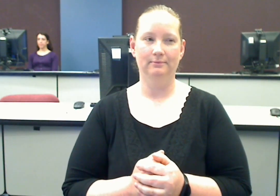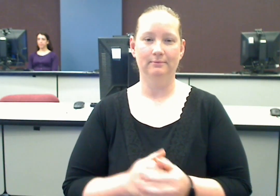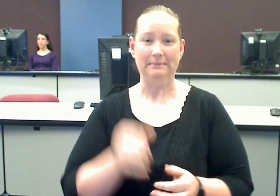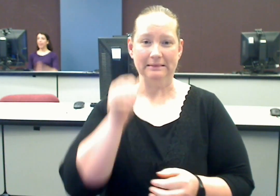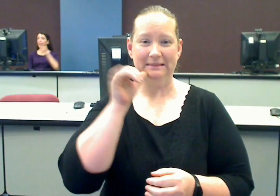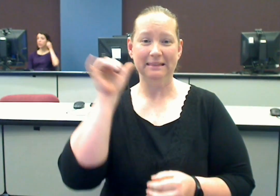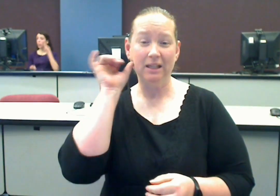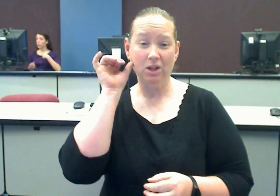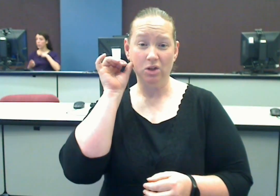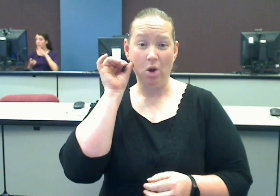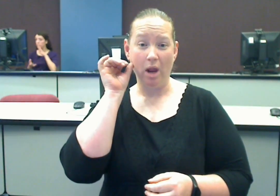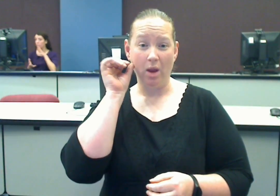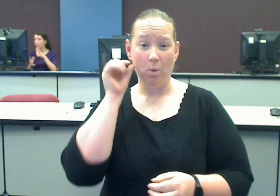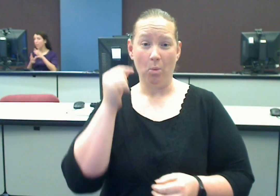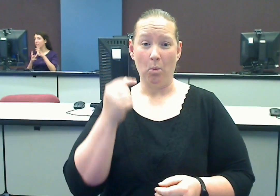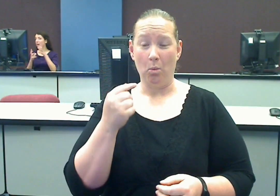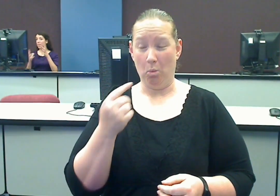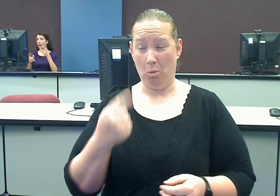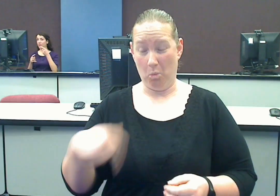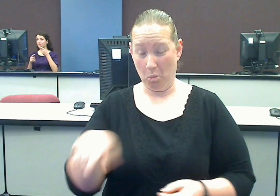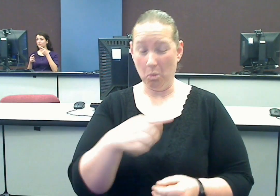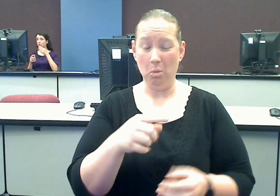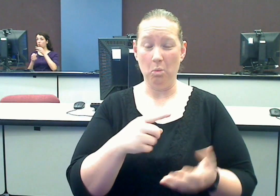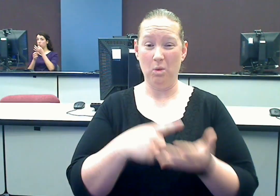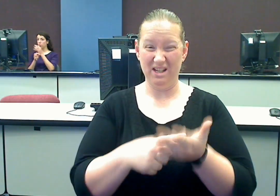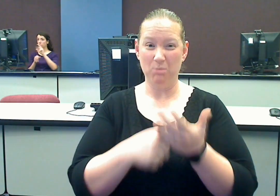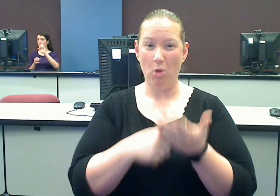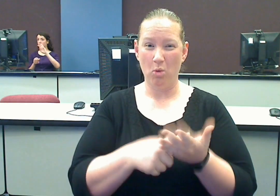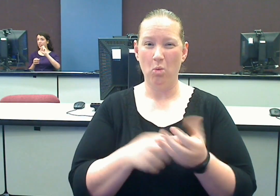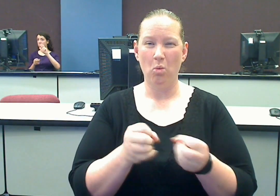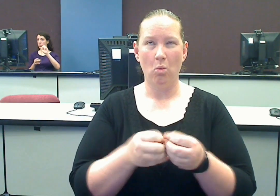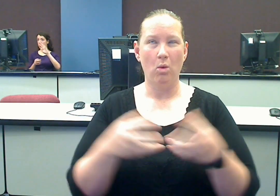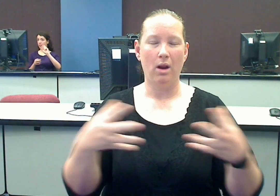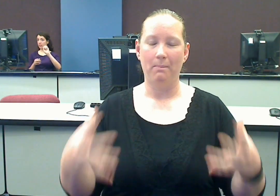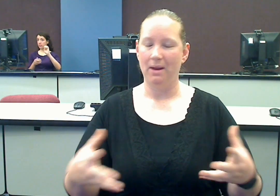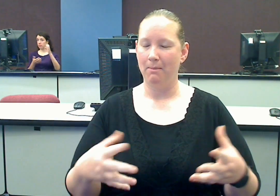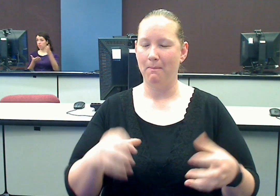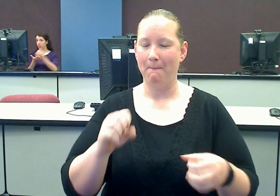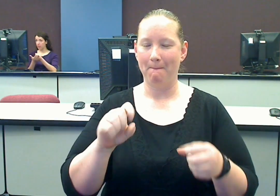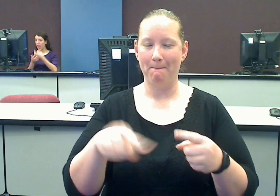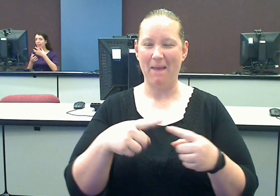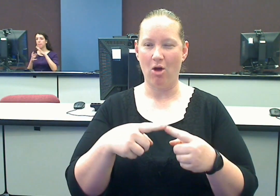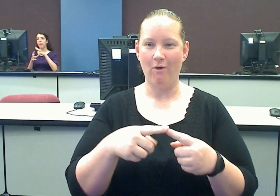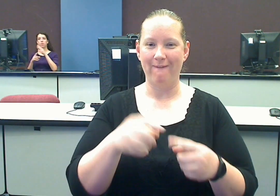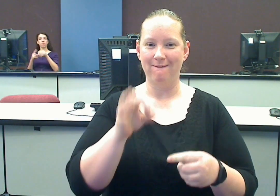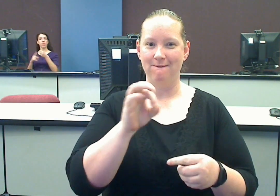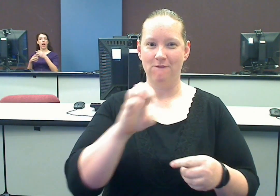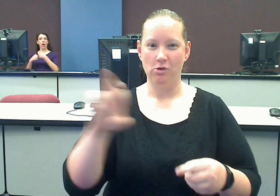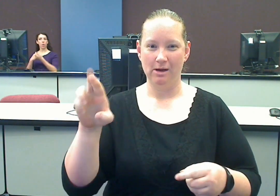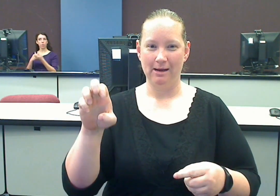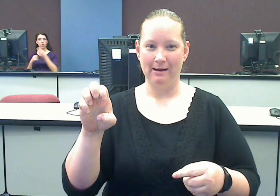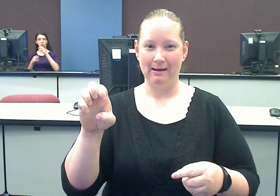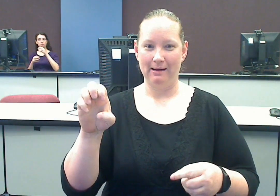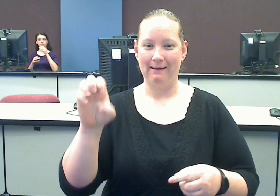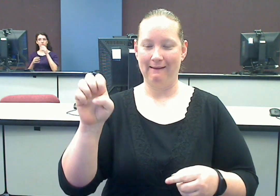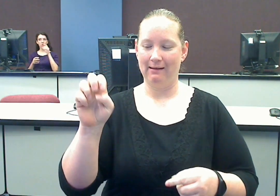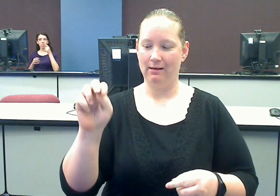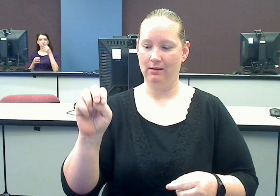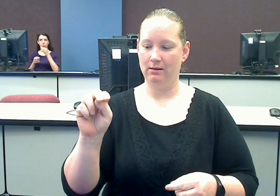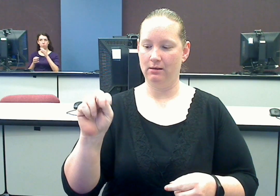Yesterday we spoke quite a bit about free enterprise and how free enterprise is a concept in American history that